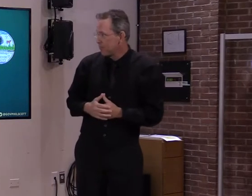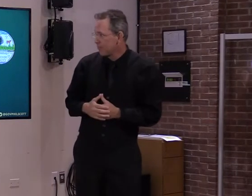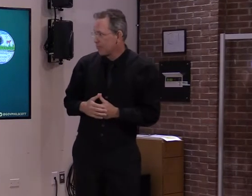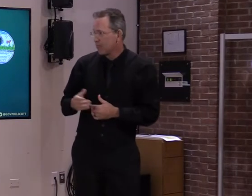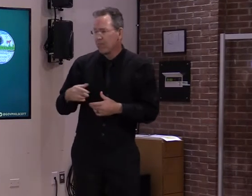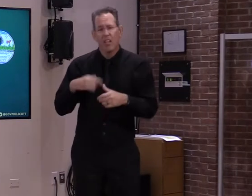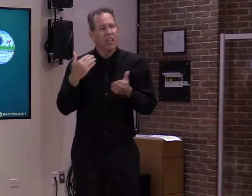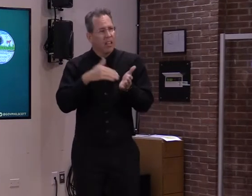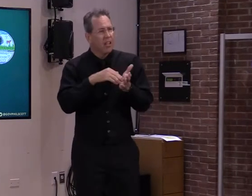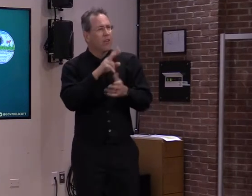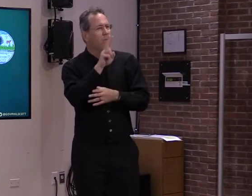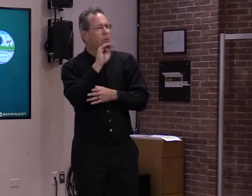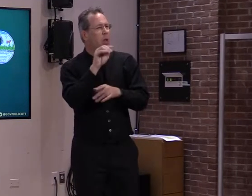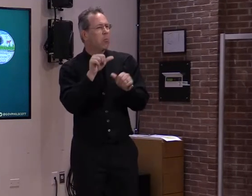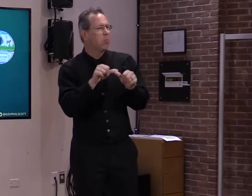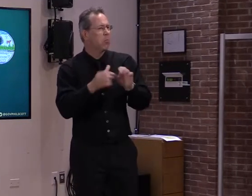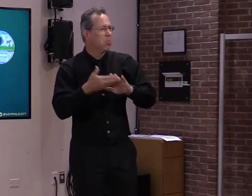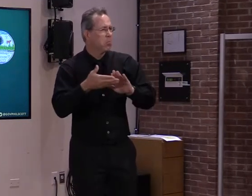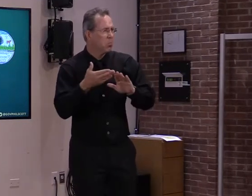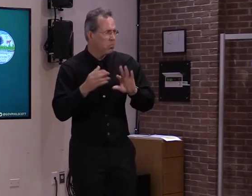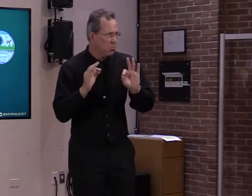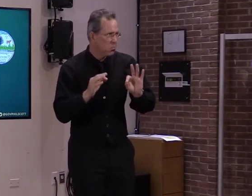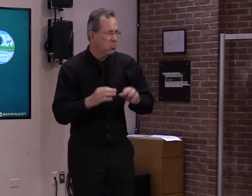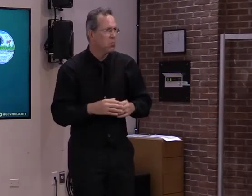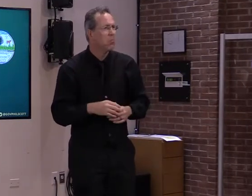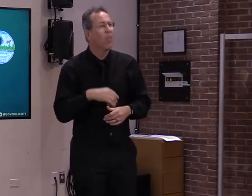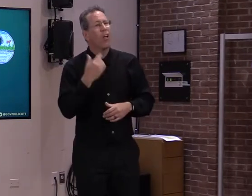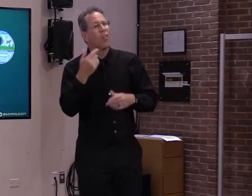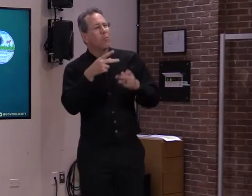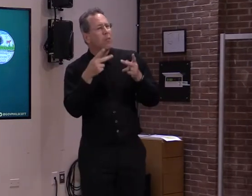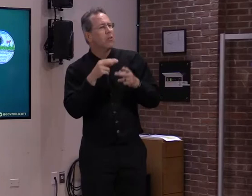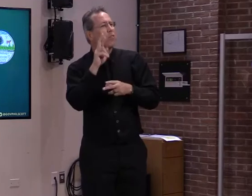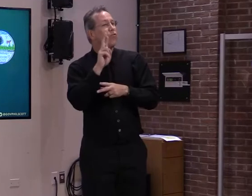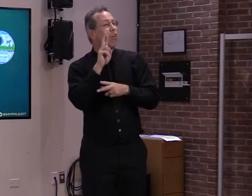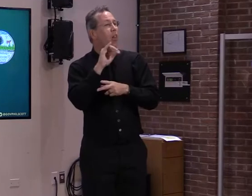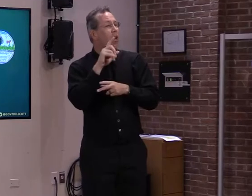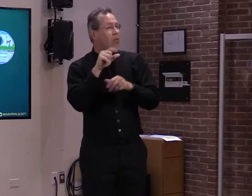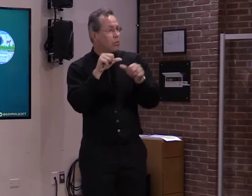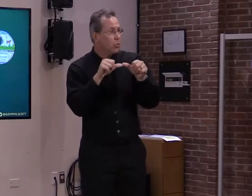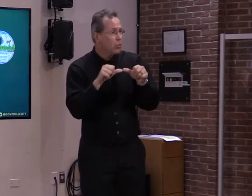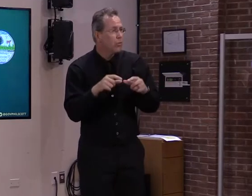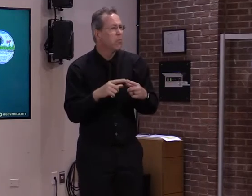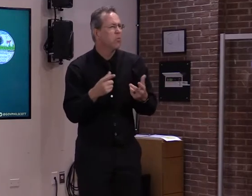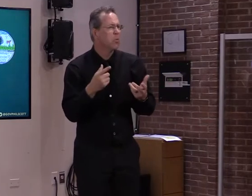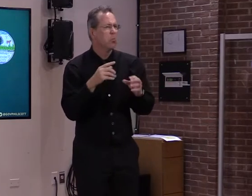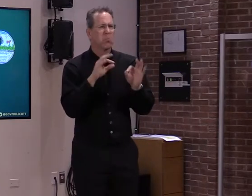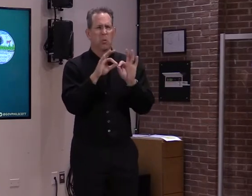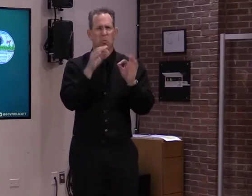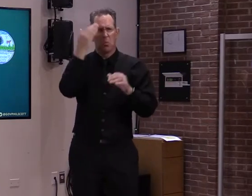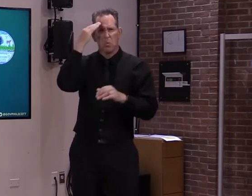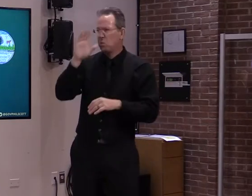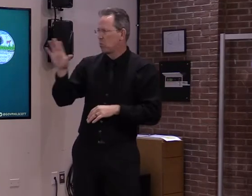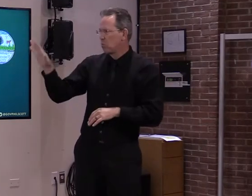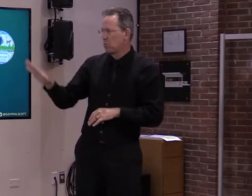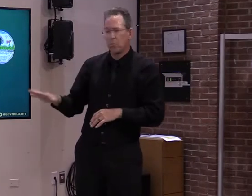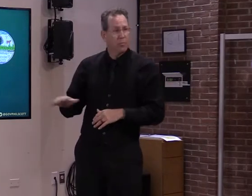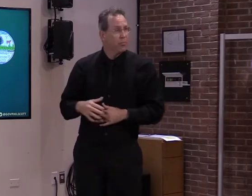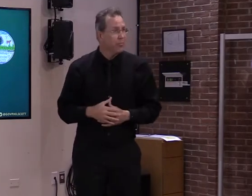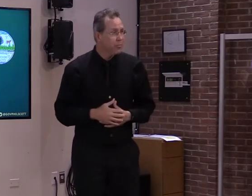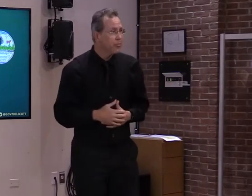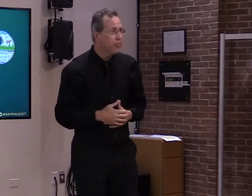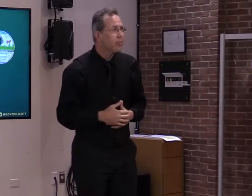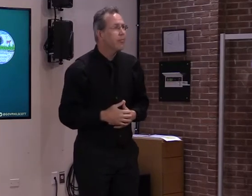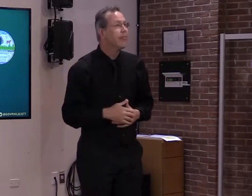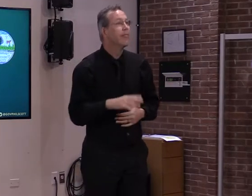Regional Medical Center, all the pharmacies that I had mentioned at the University of Vermont. On Friday, again, the